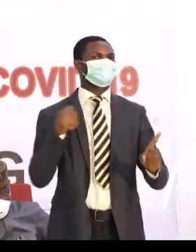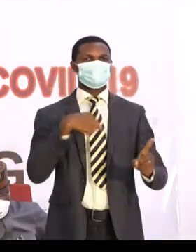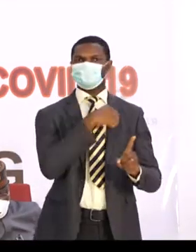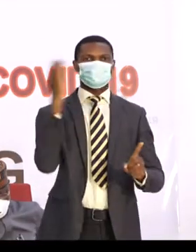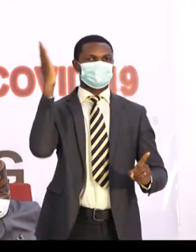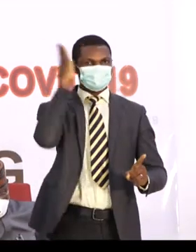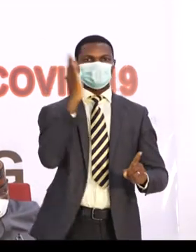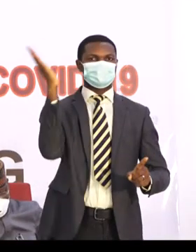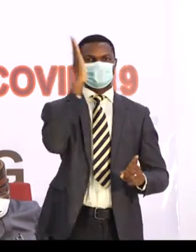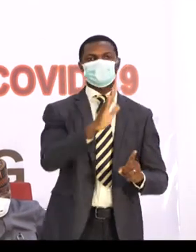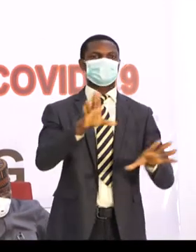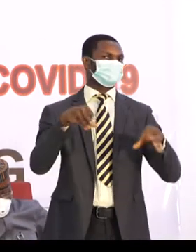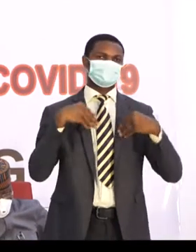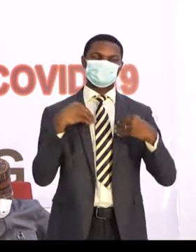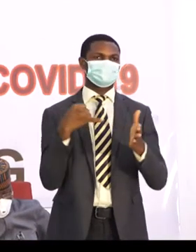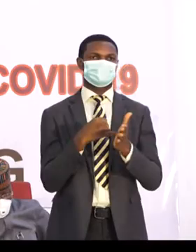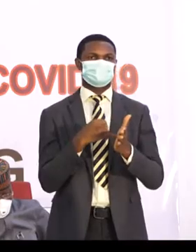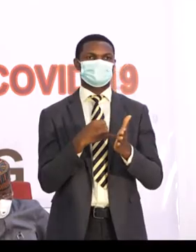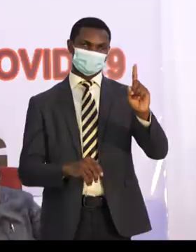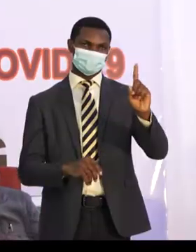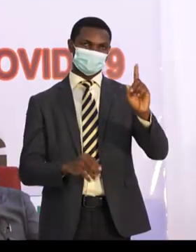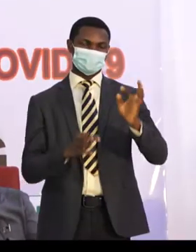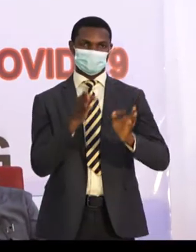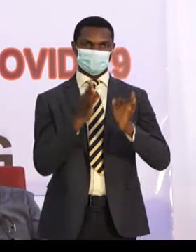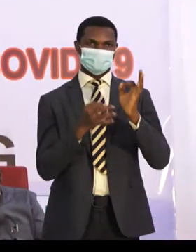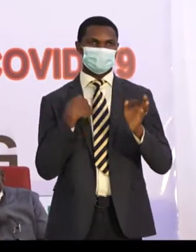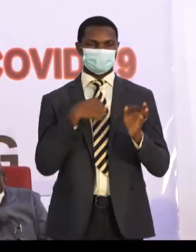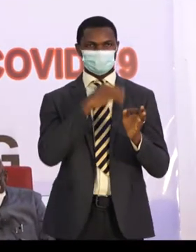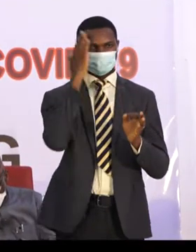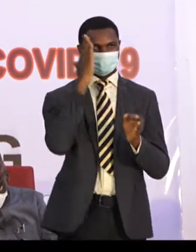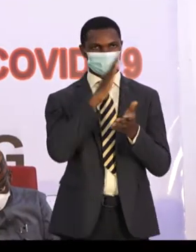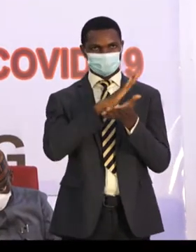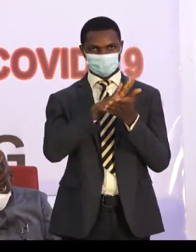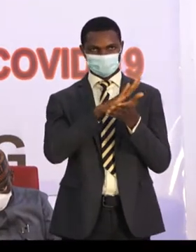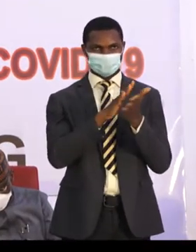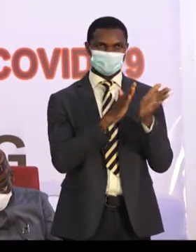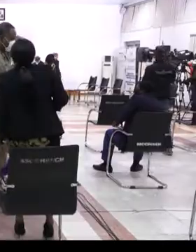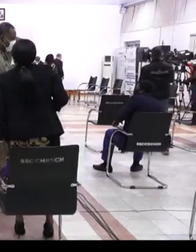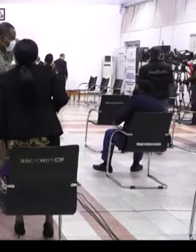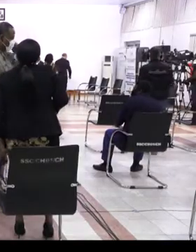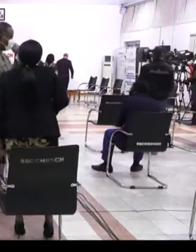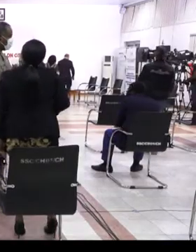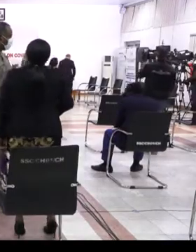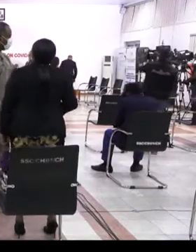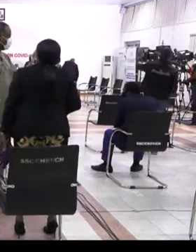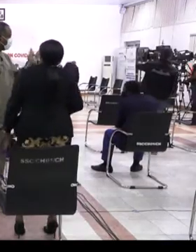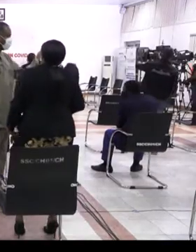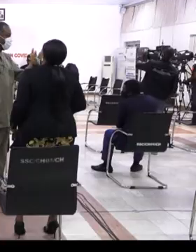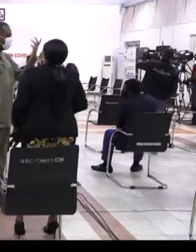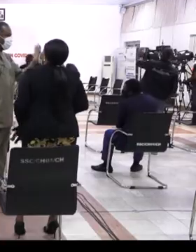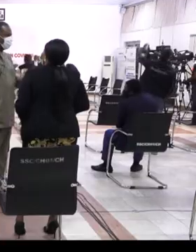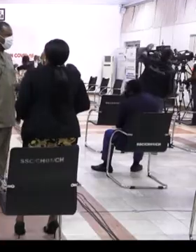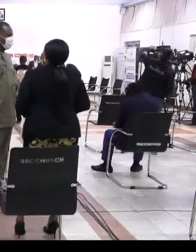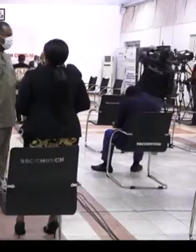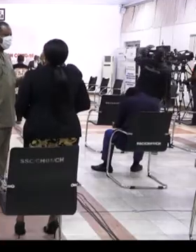evacuation of Nigerians abroad may eventually eliminate the need for compulsory 14-day quarantine of returnees